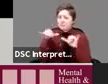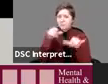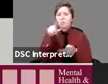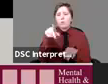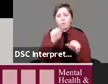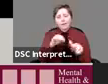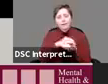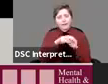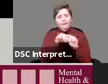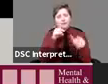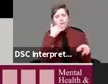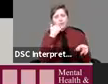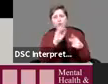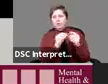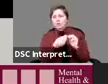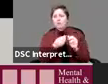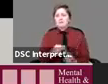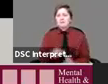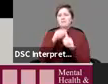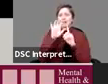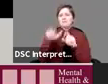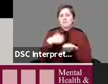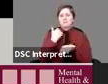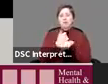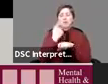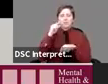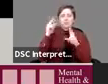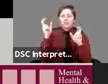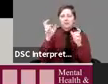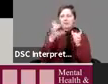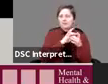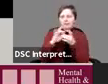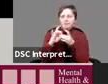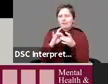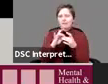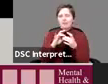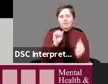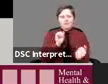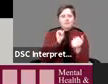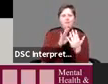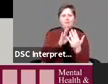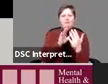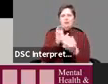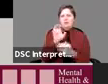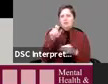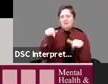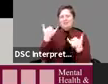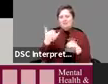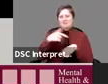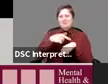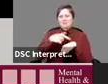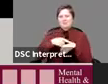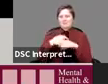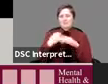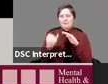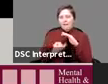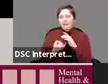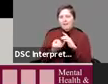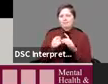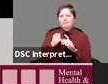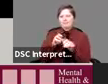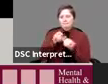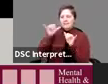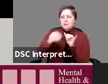to access that line. It was especially set up for issues that might be facing you during this time of isolation and